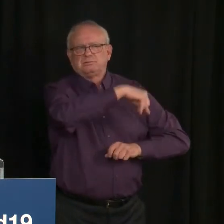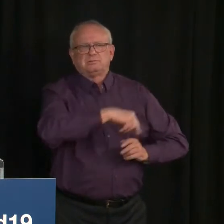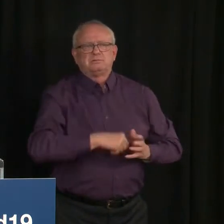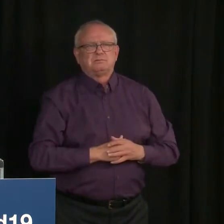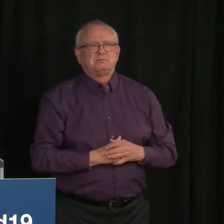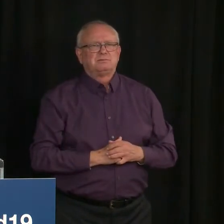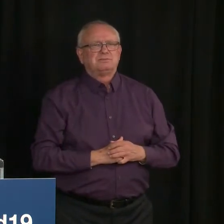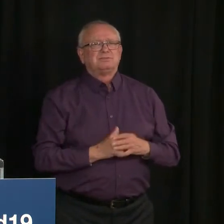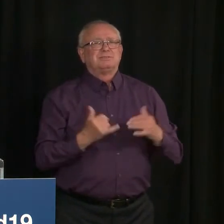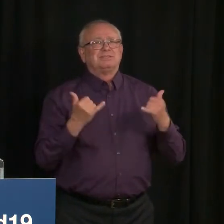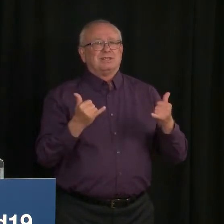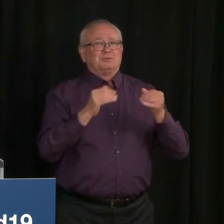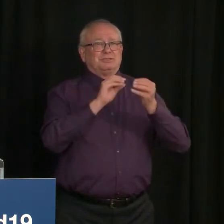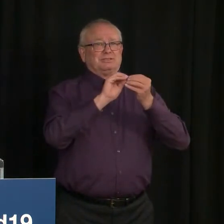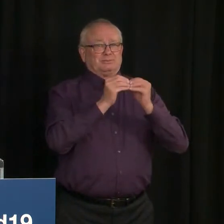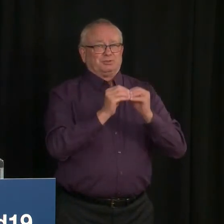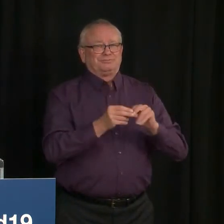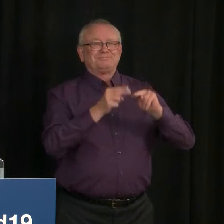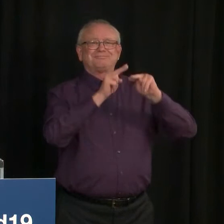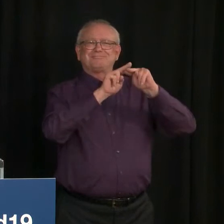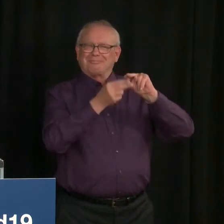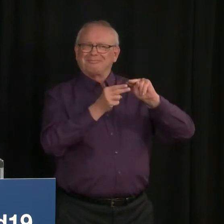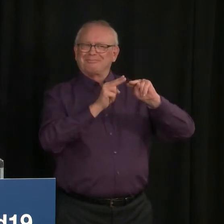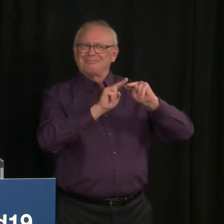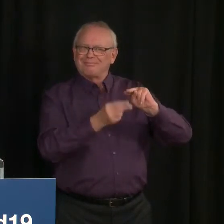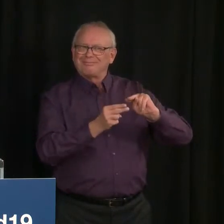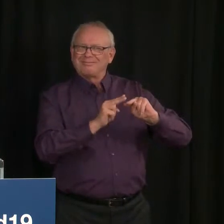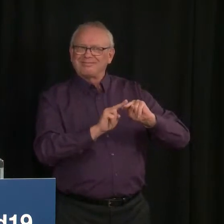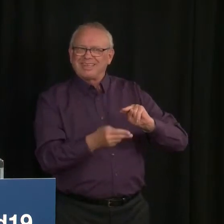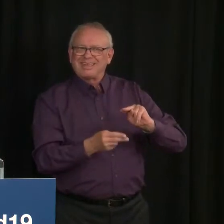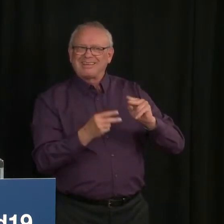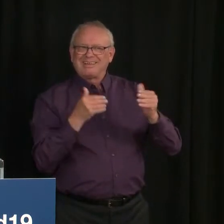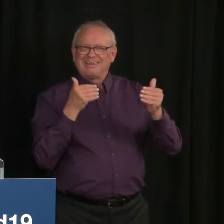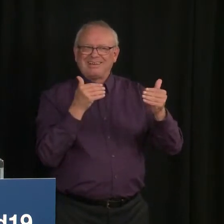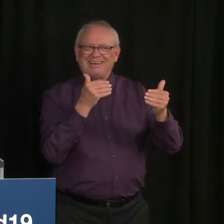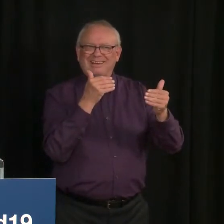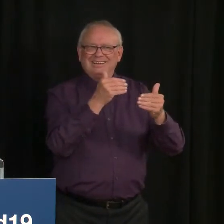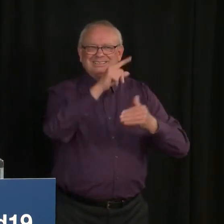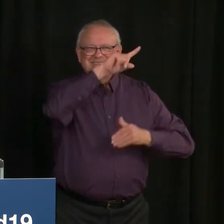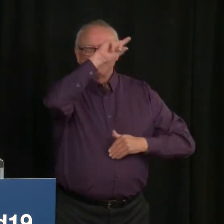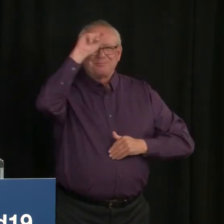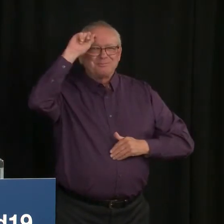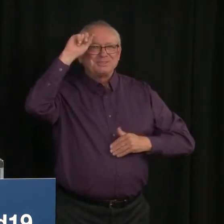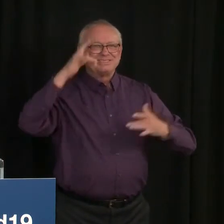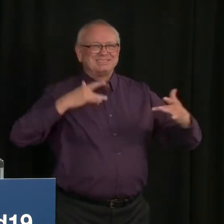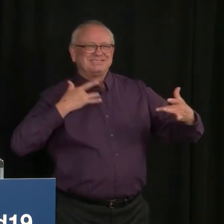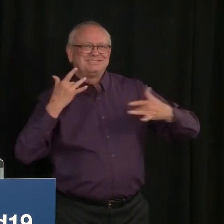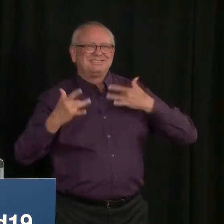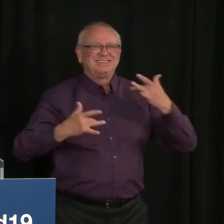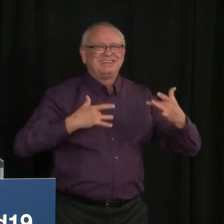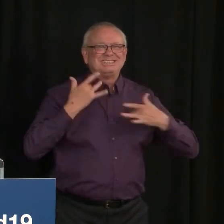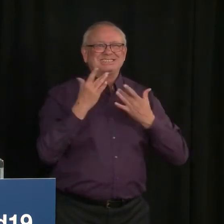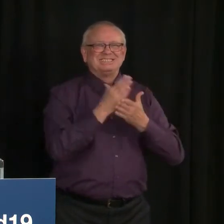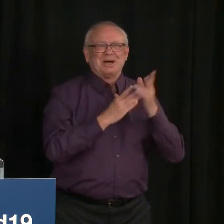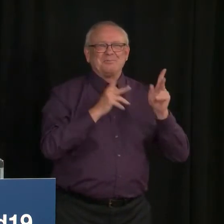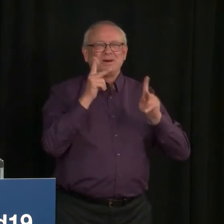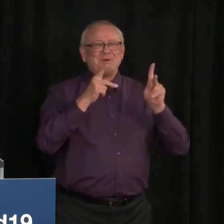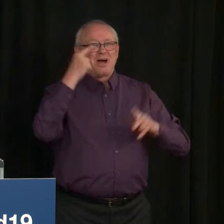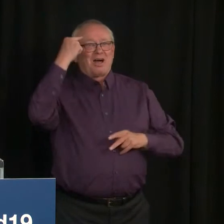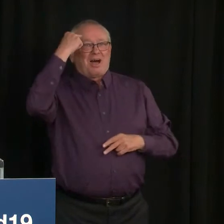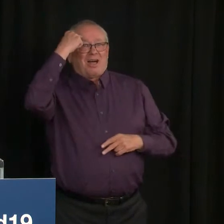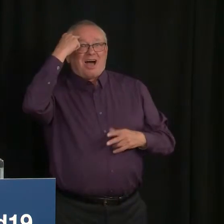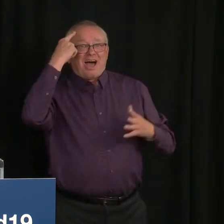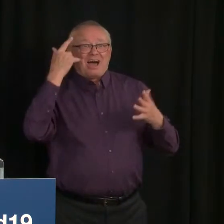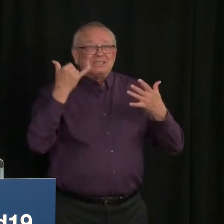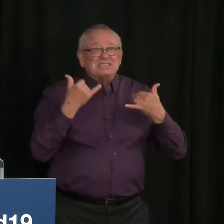and climbing vaccination rates, it can be easy to forget the ongoing threat of COVID-19, particularly in acute care